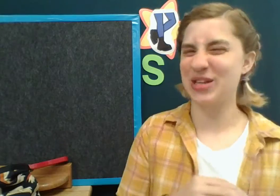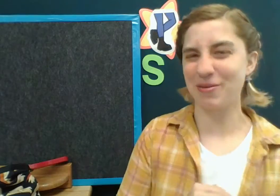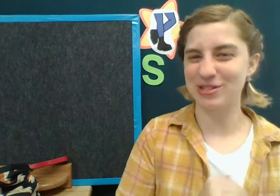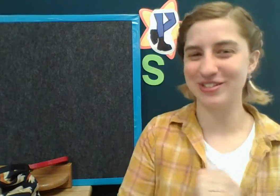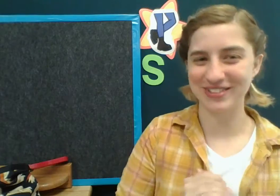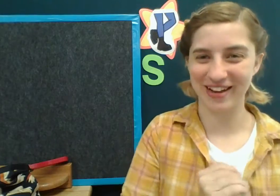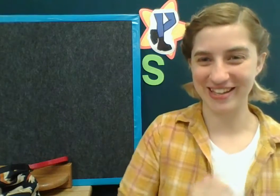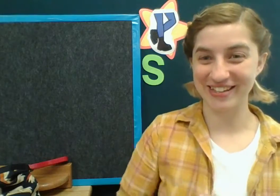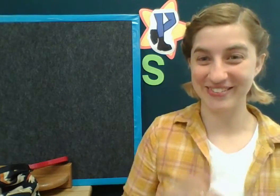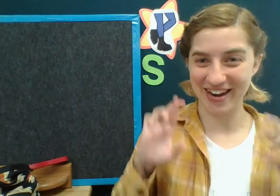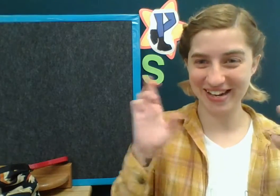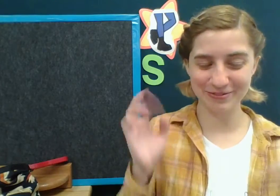two times too. Okay, you ready?